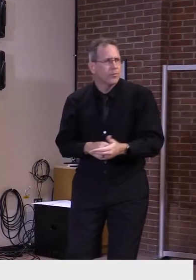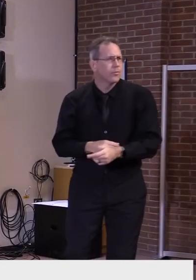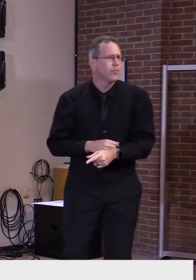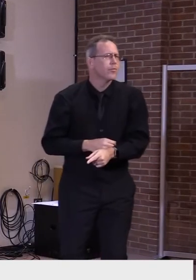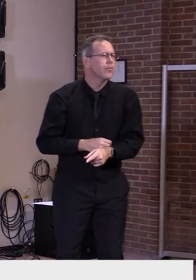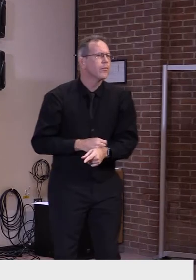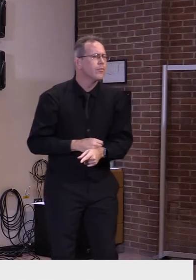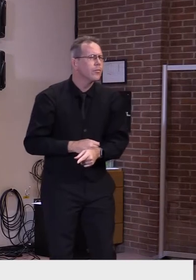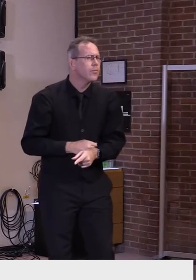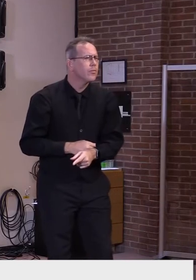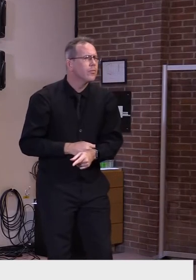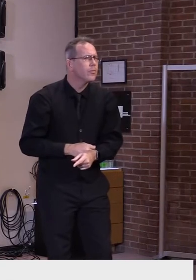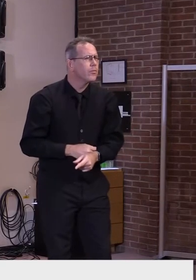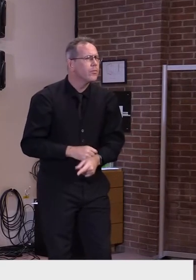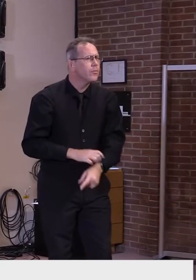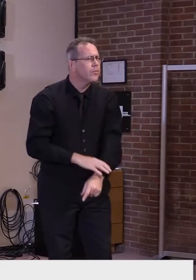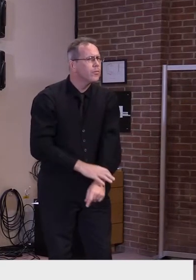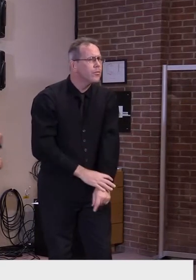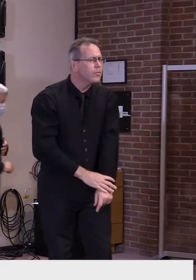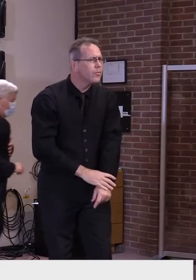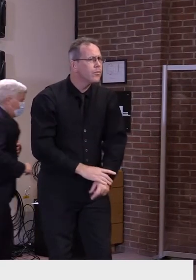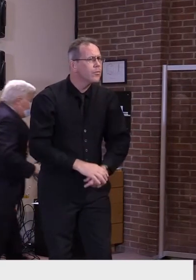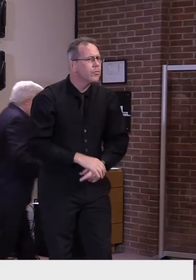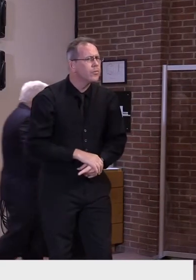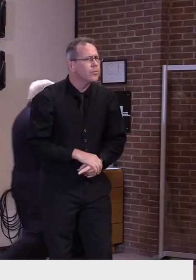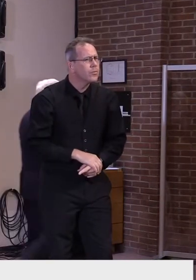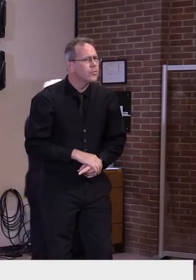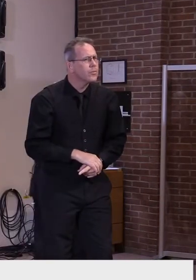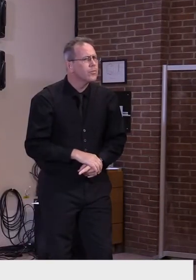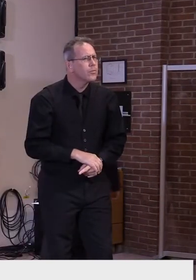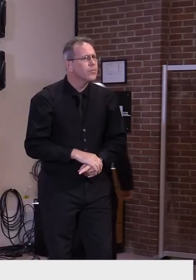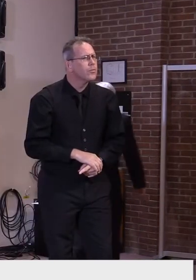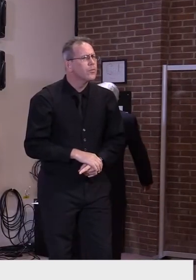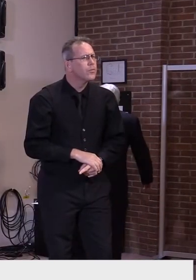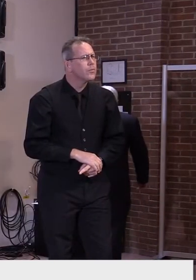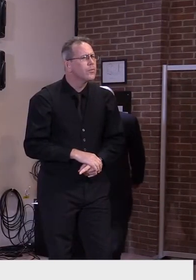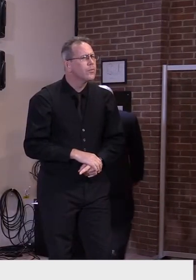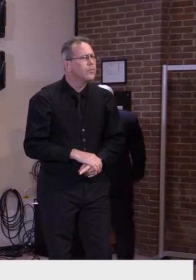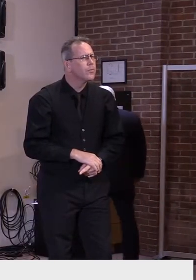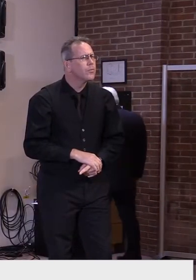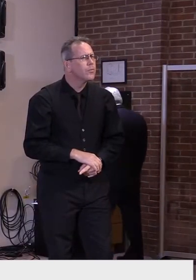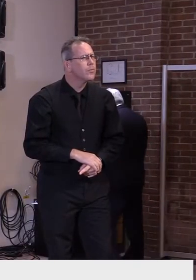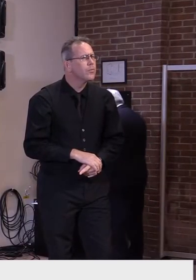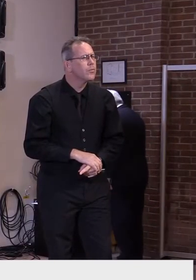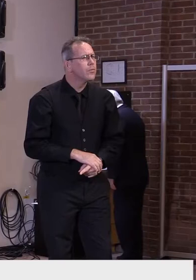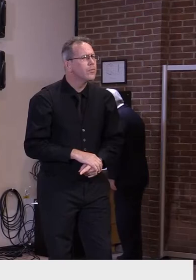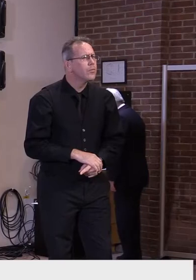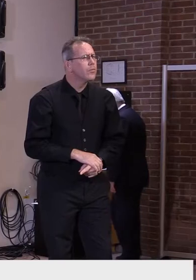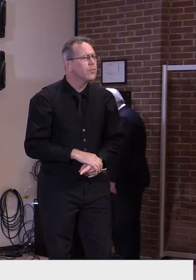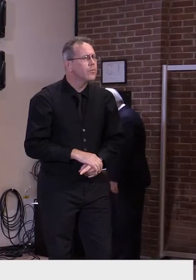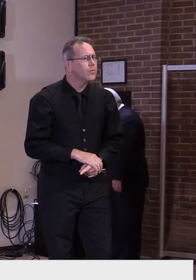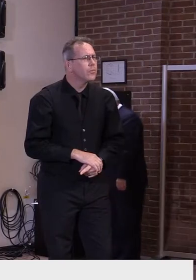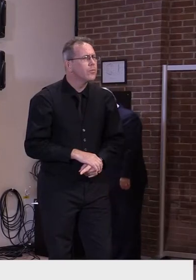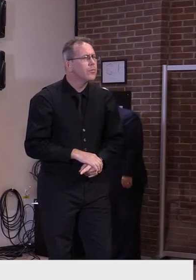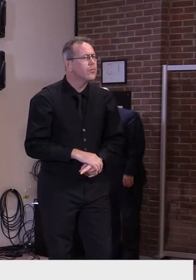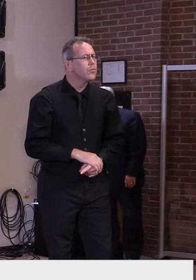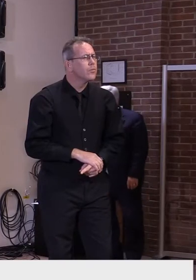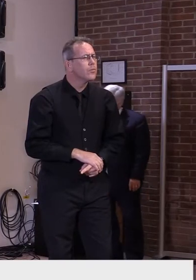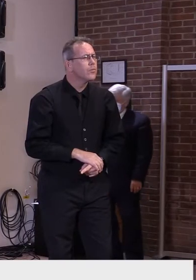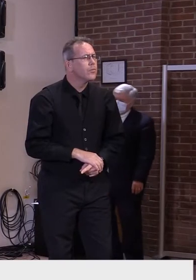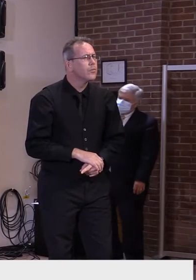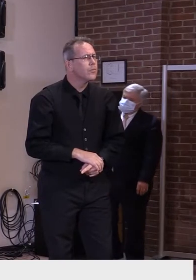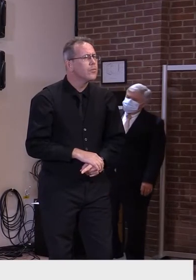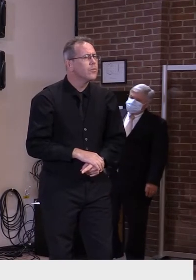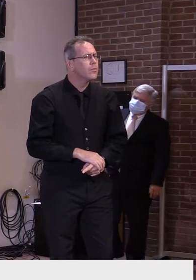collecting this data on COVID cases in schools. The state COVID pre-K to 12 website